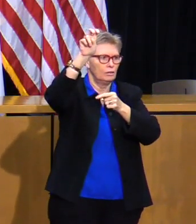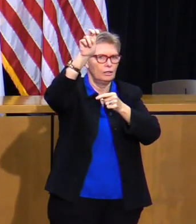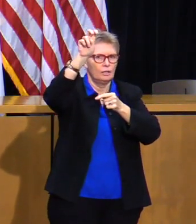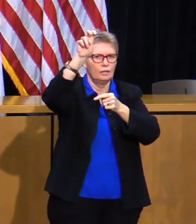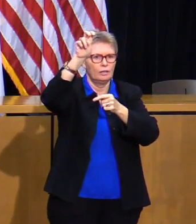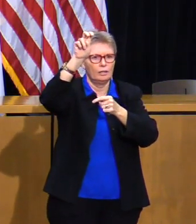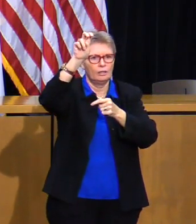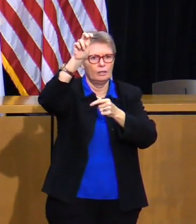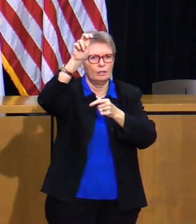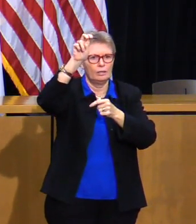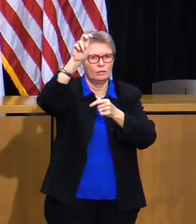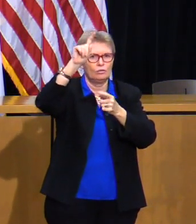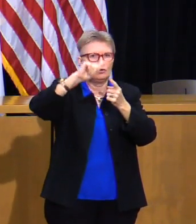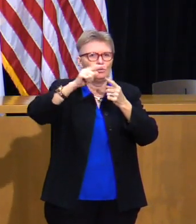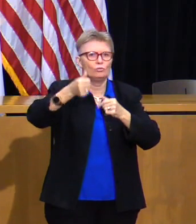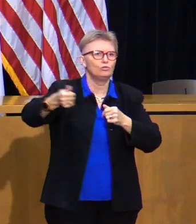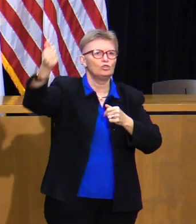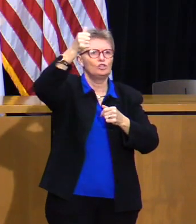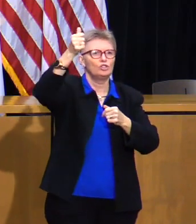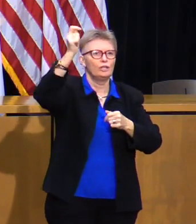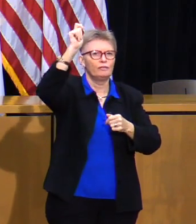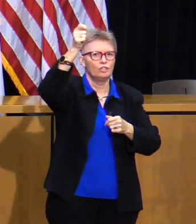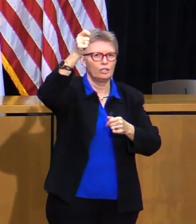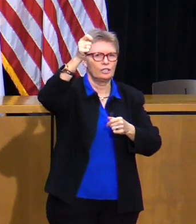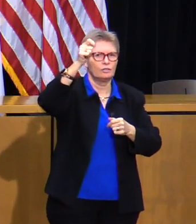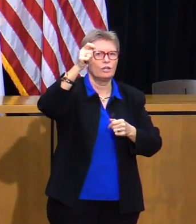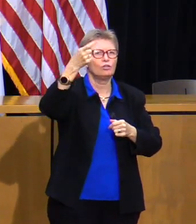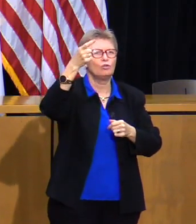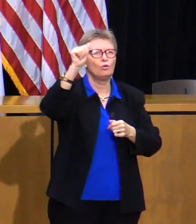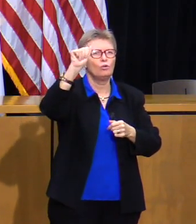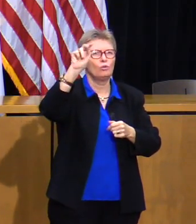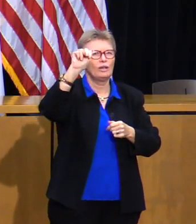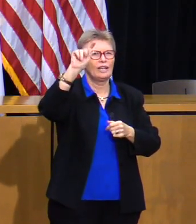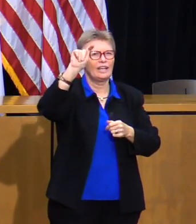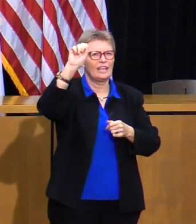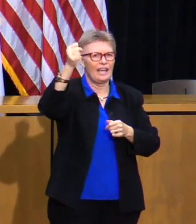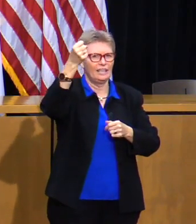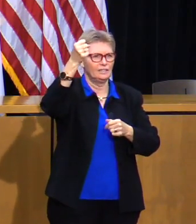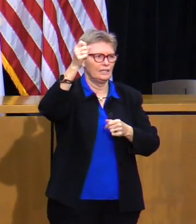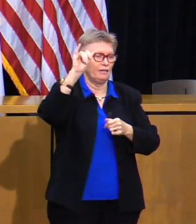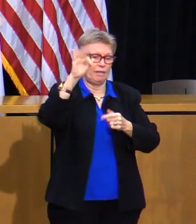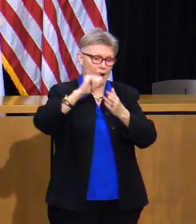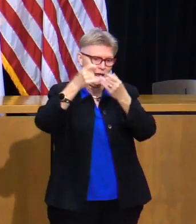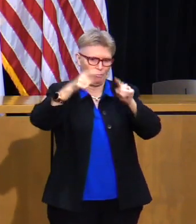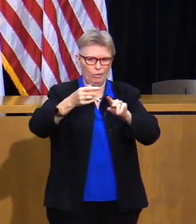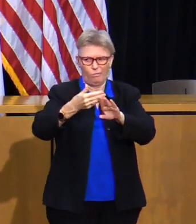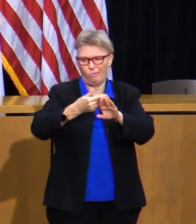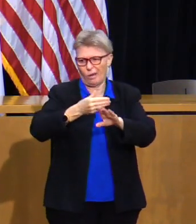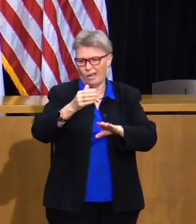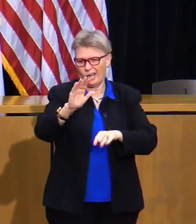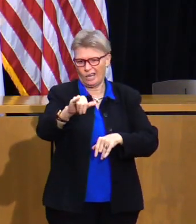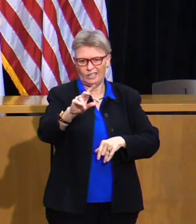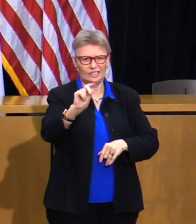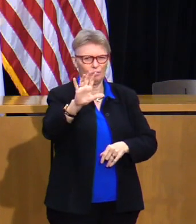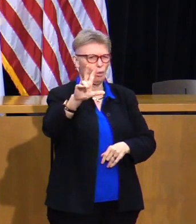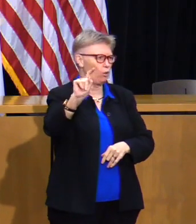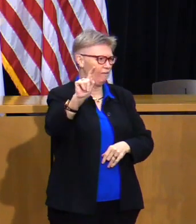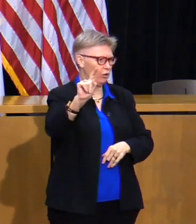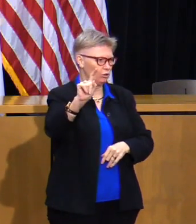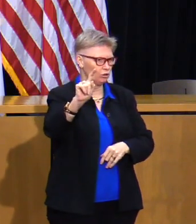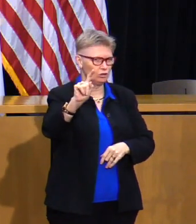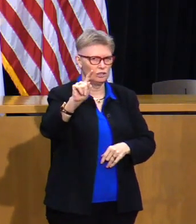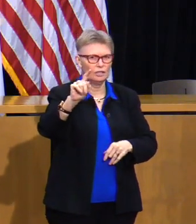the late Chief Justice Ralph Gantz's seat by the end of the year. And